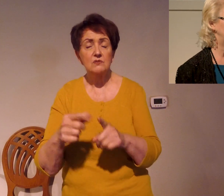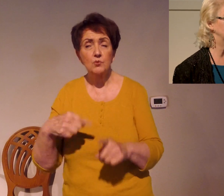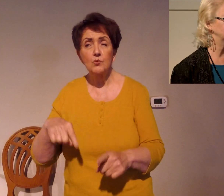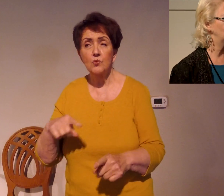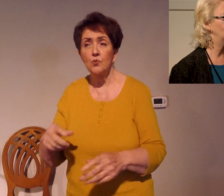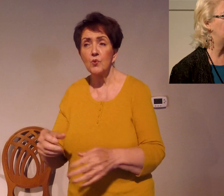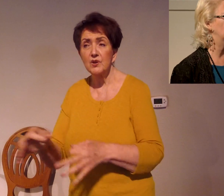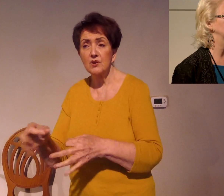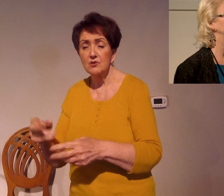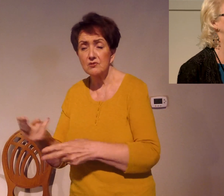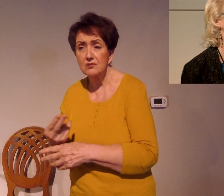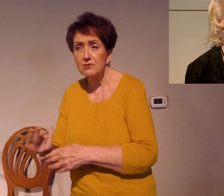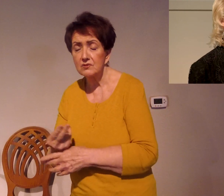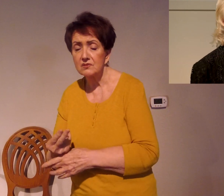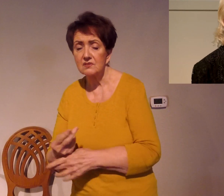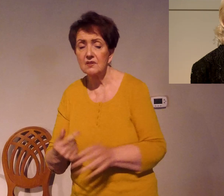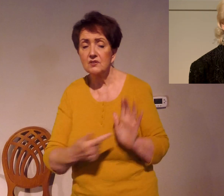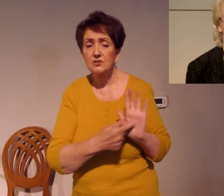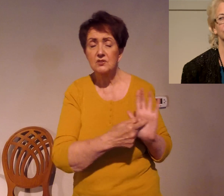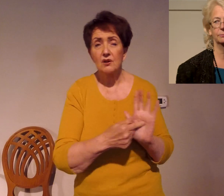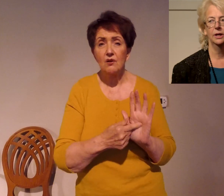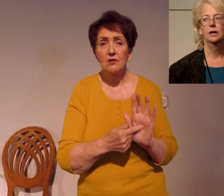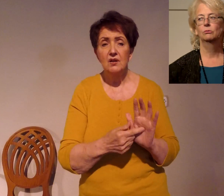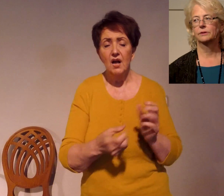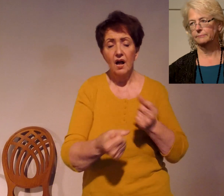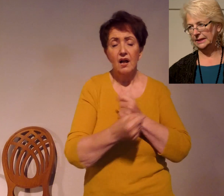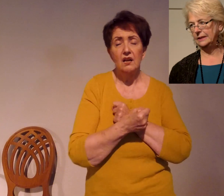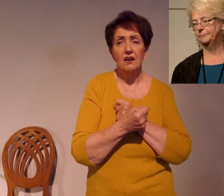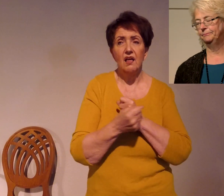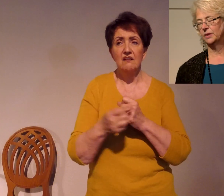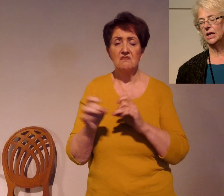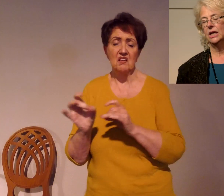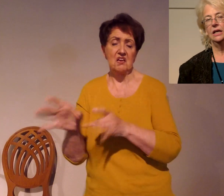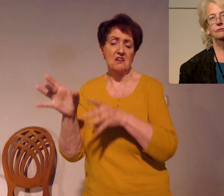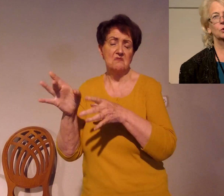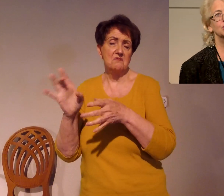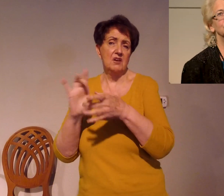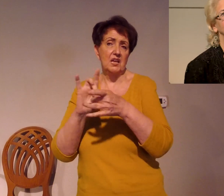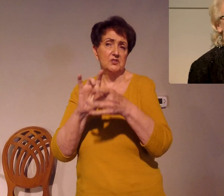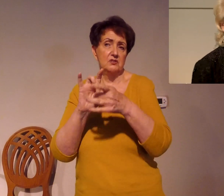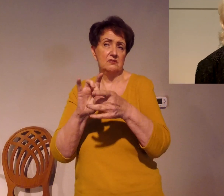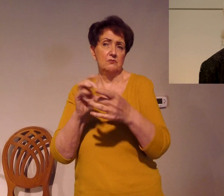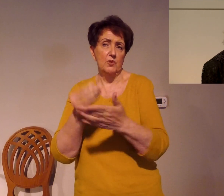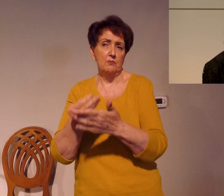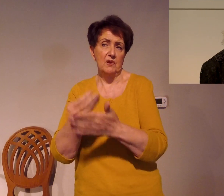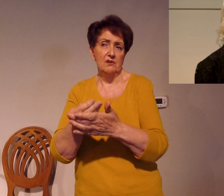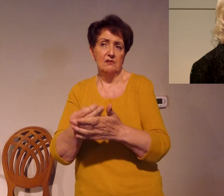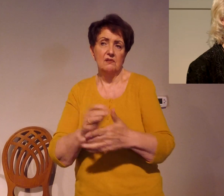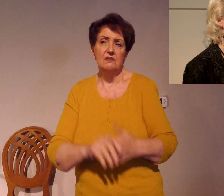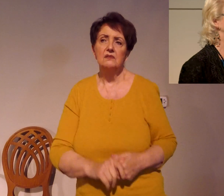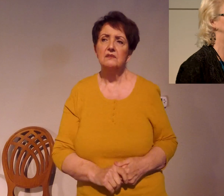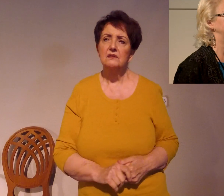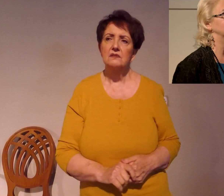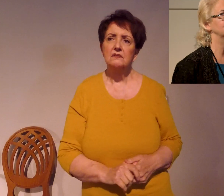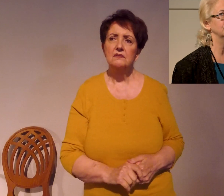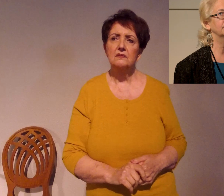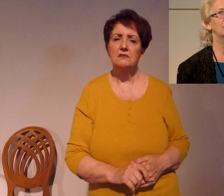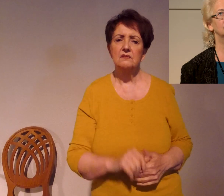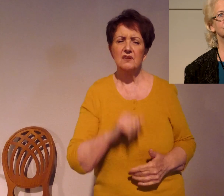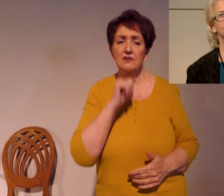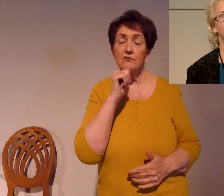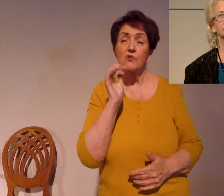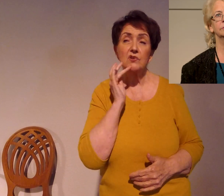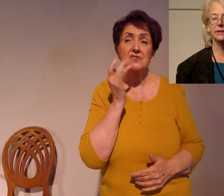use that show our love-hate relationship with money. Unfortunately, so much of that love-hate